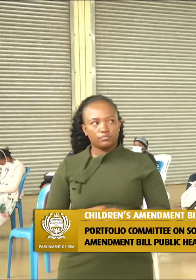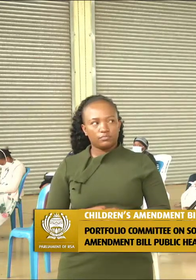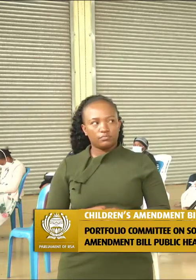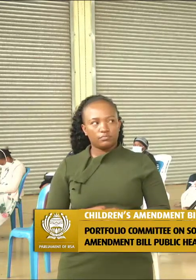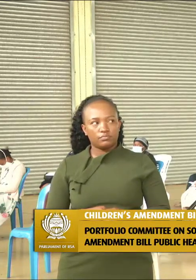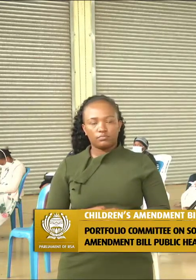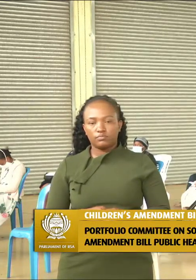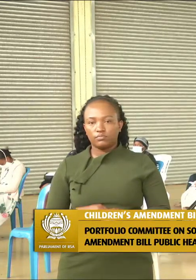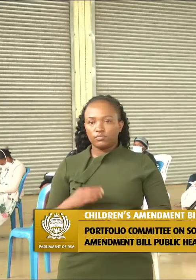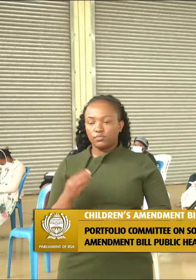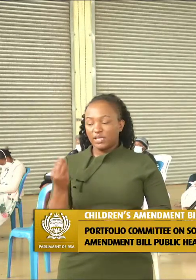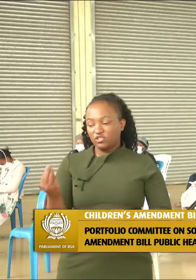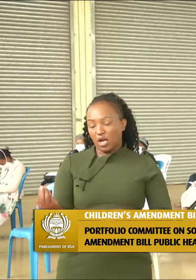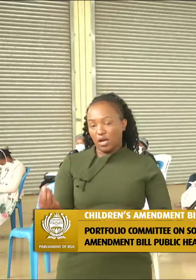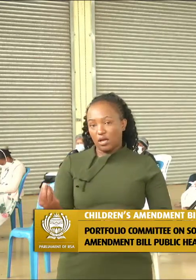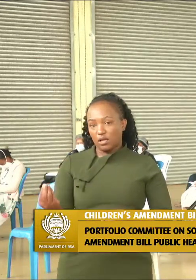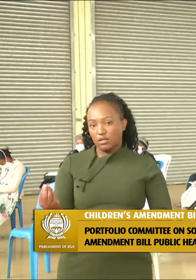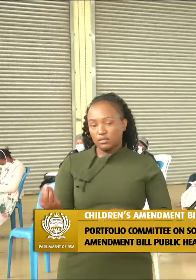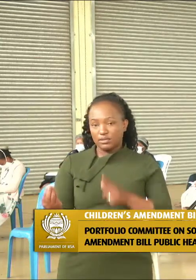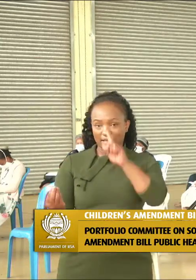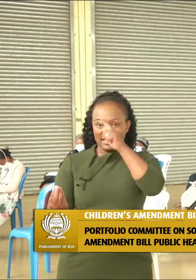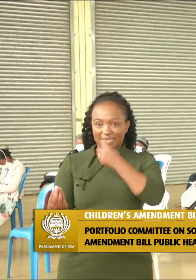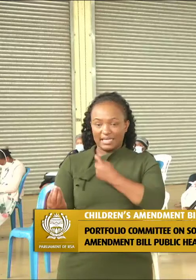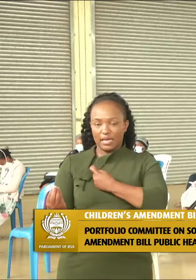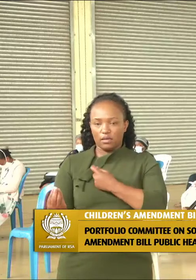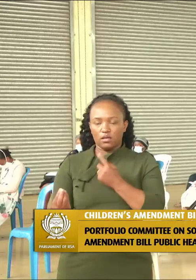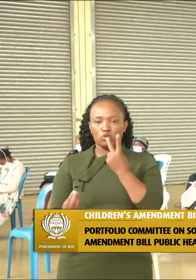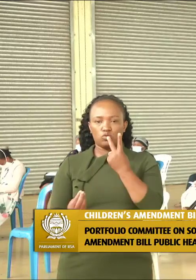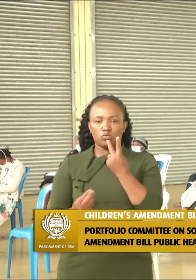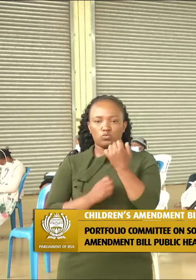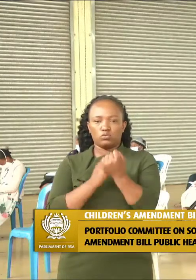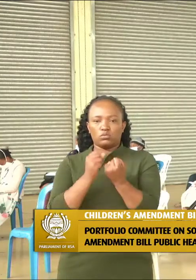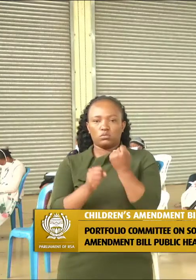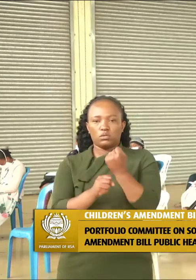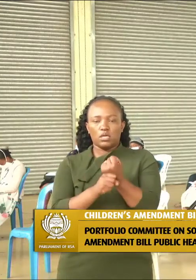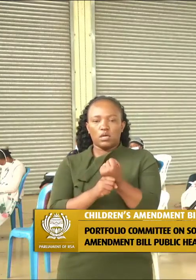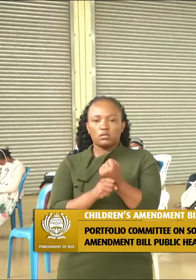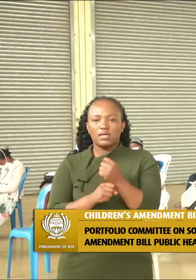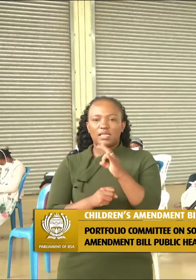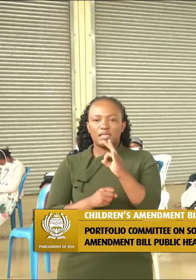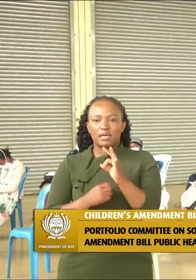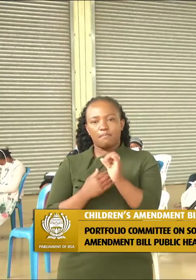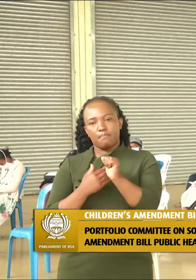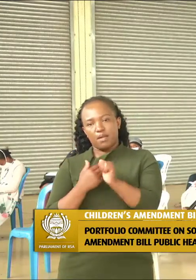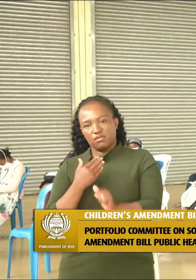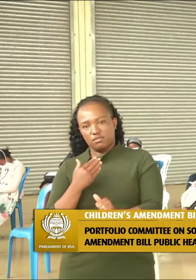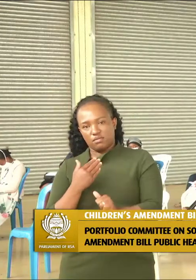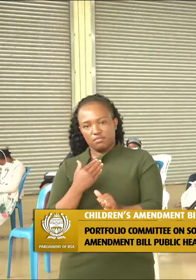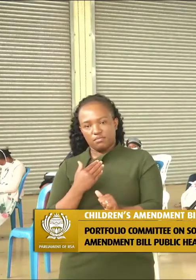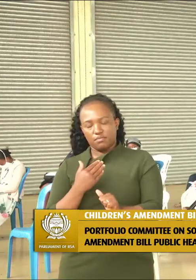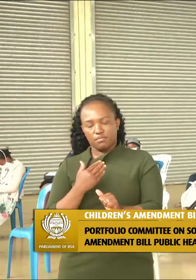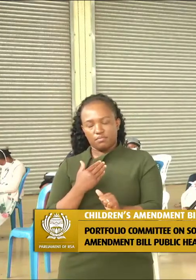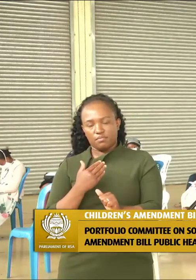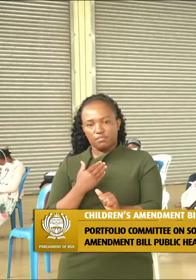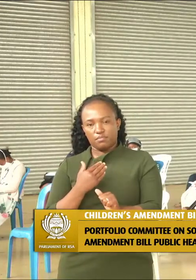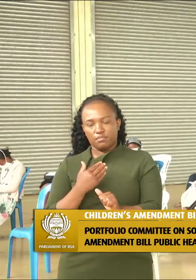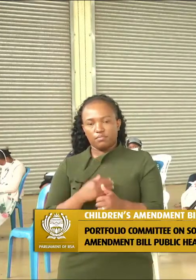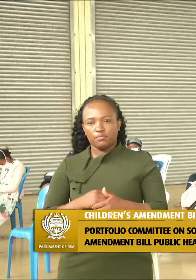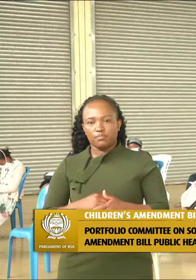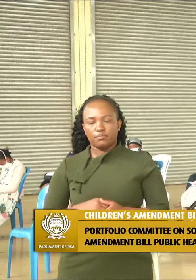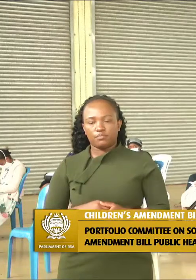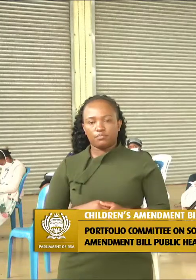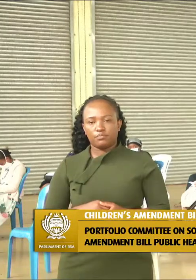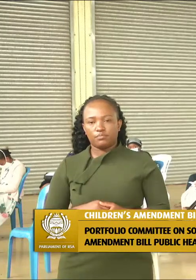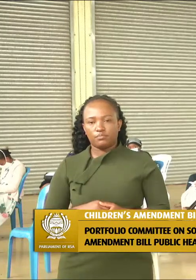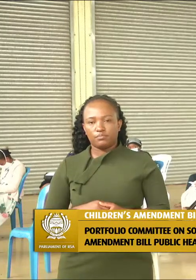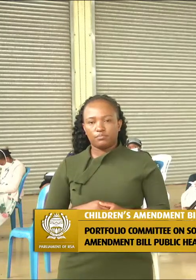child was 2 years, 10 months, a son. Ingane yami indodana yayineminyaka emibili nezinyanga eziyishumi.